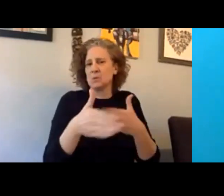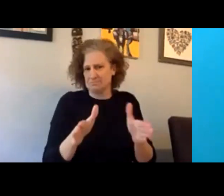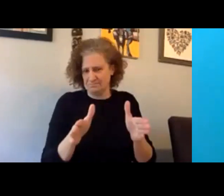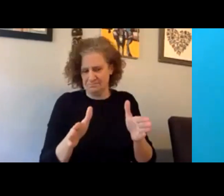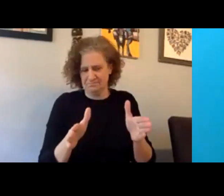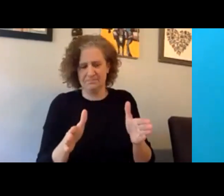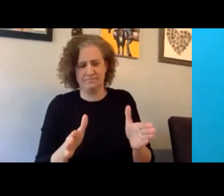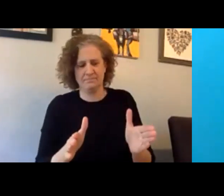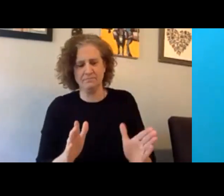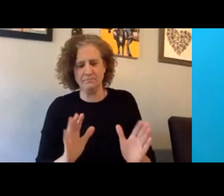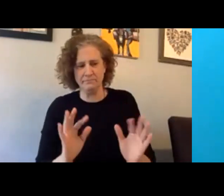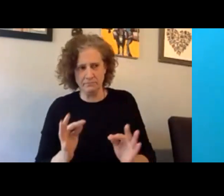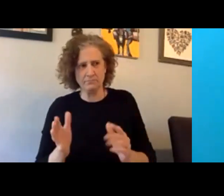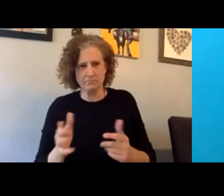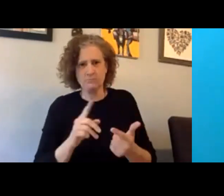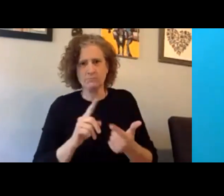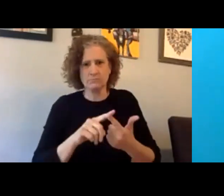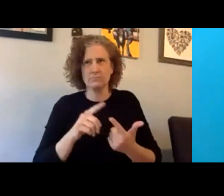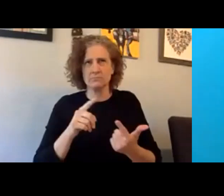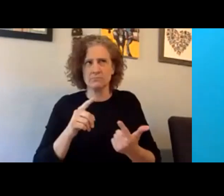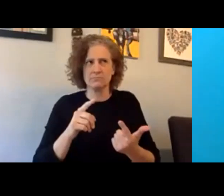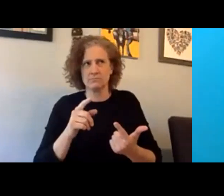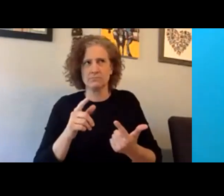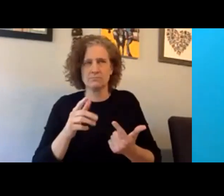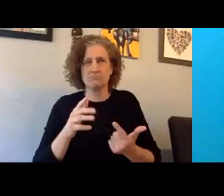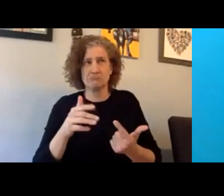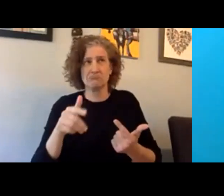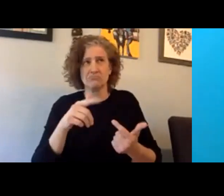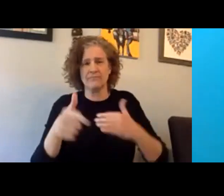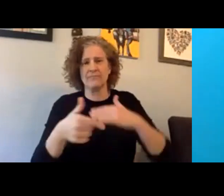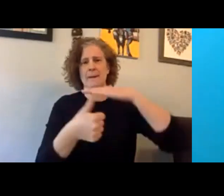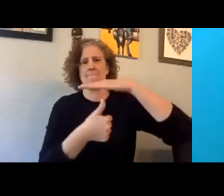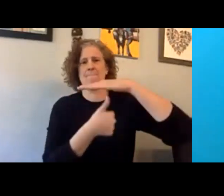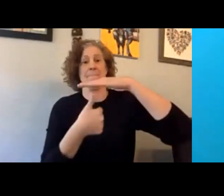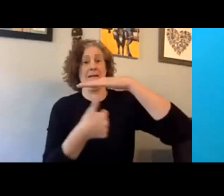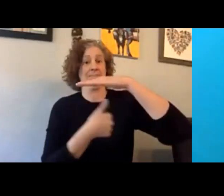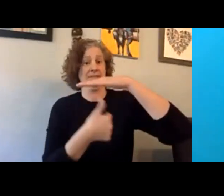the concept of dinner. So I encourage you to sign eat room for dining room.